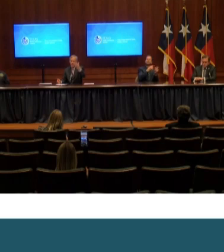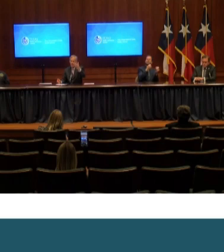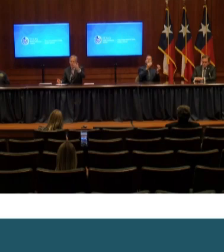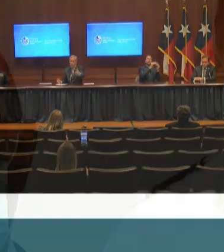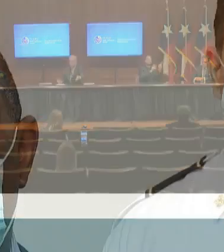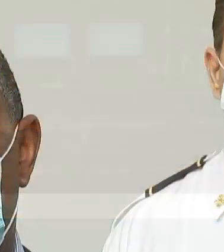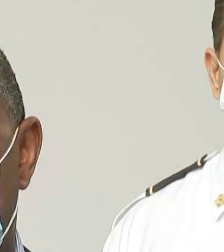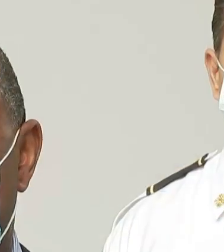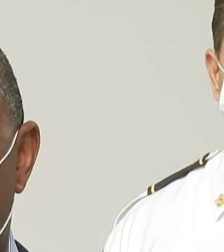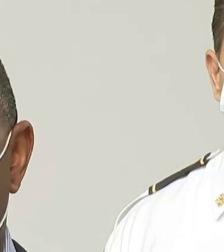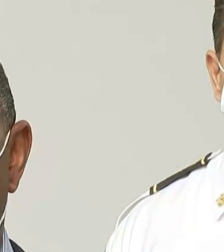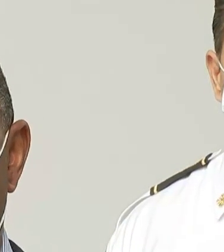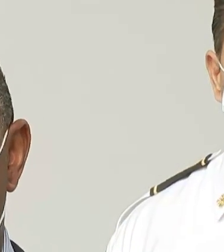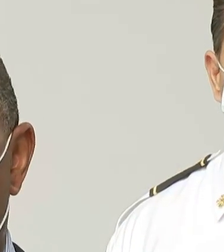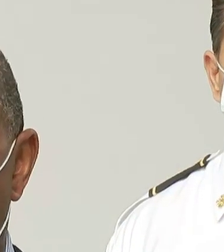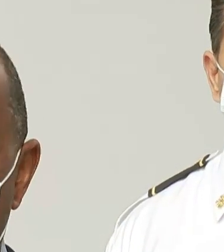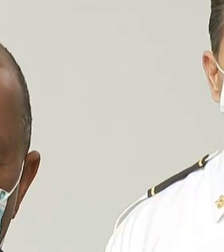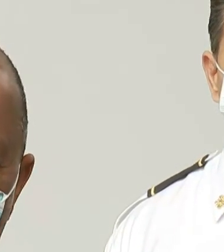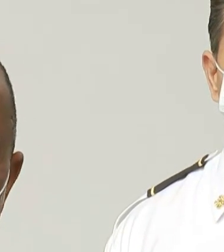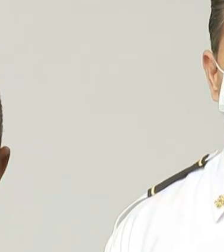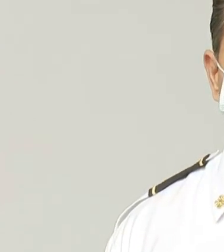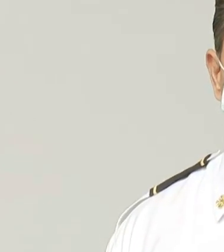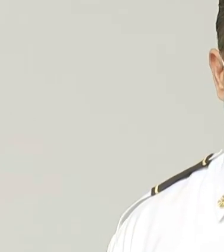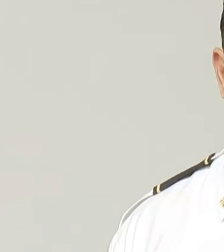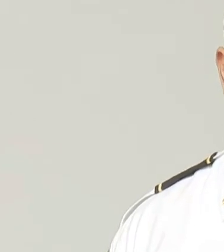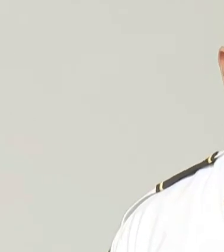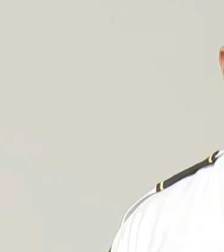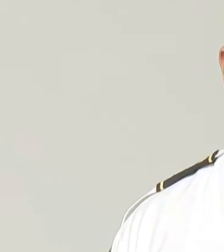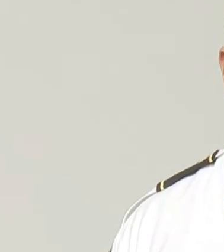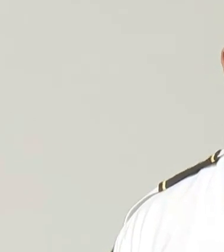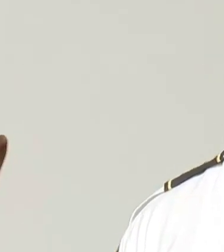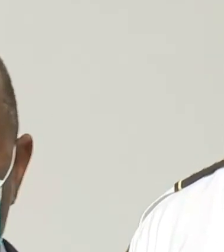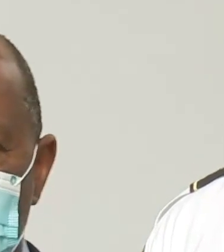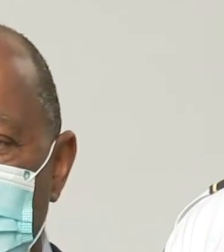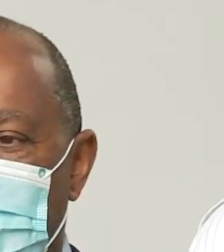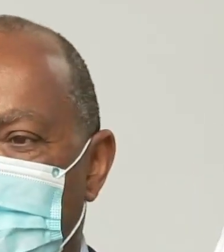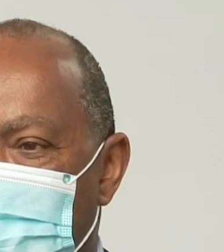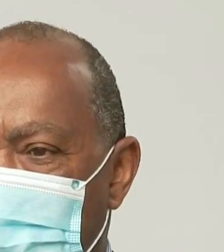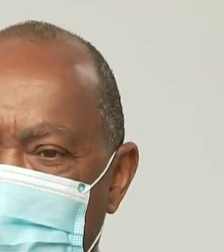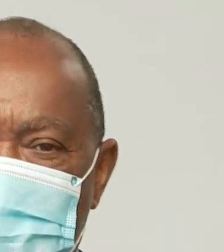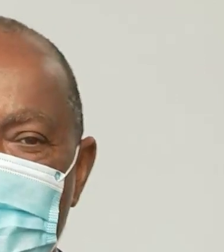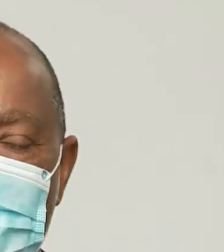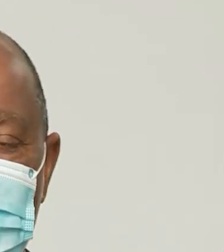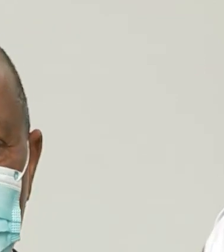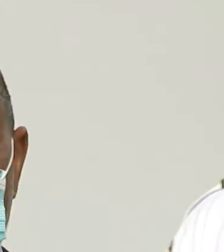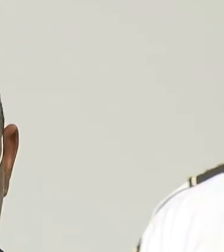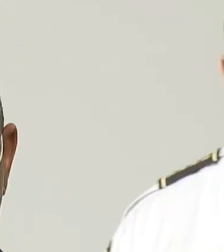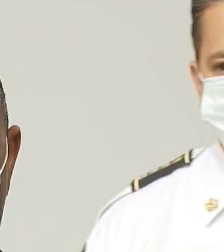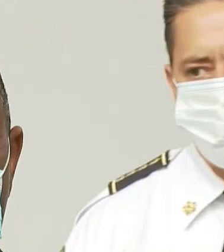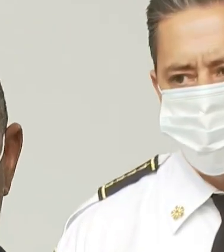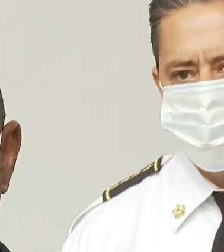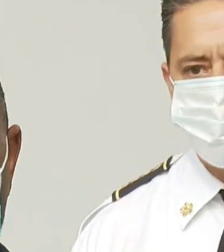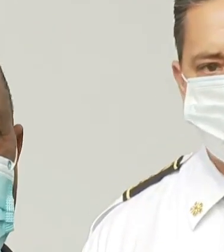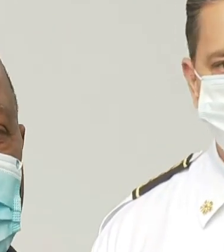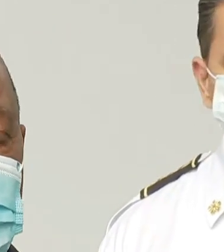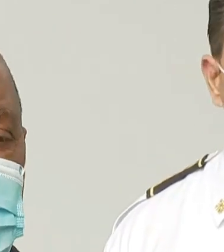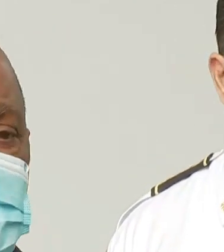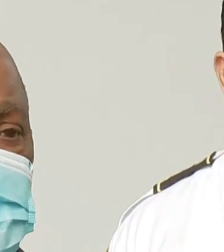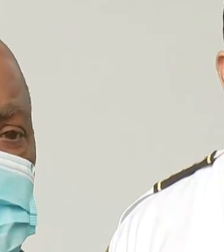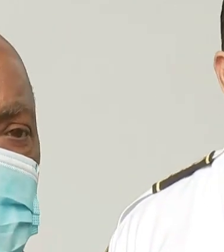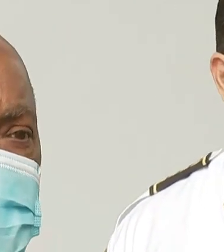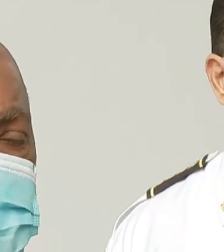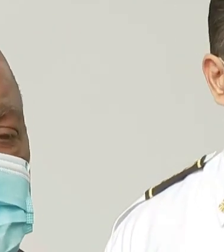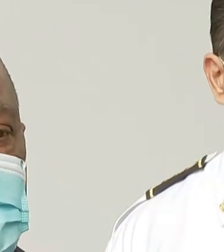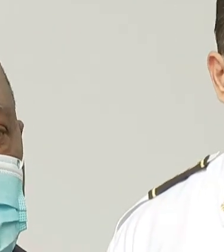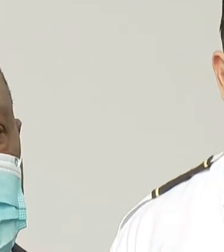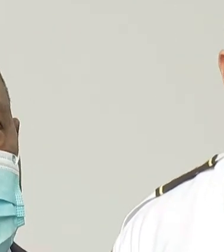comments. Live streaming and won't be having people in the audience, and so I want to thank them for that. Let me